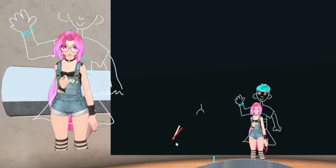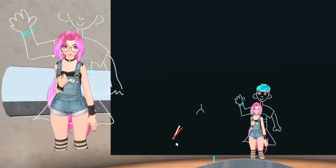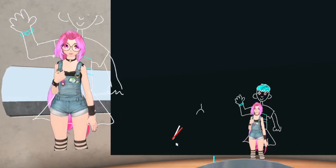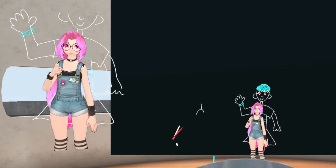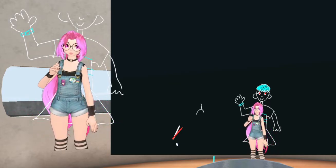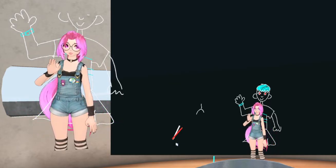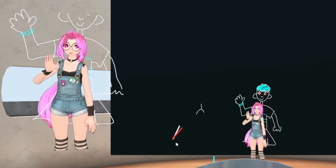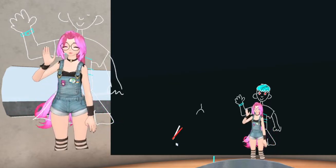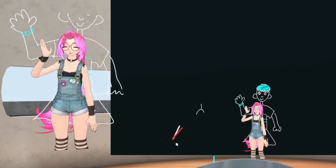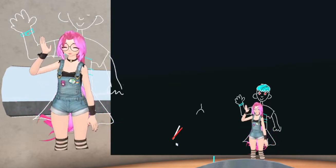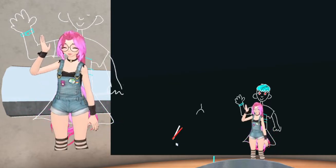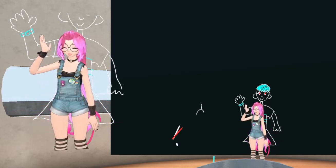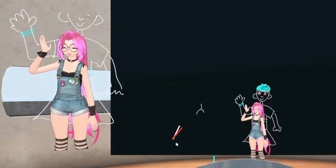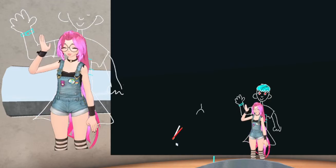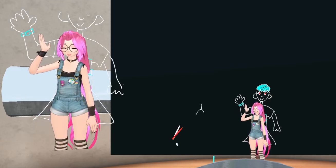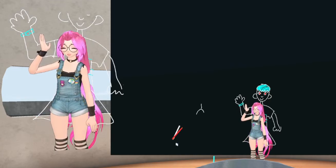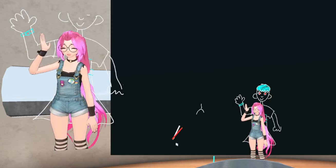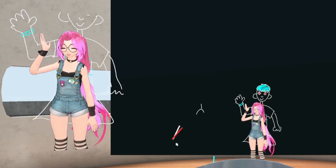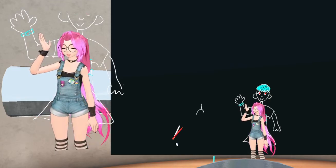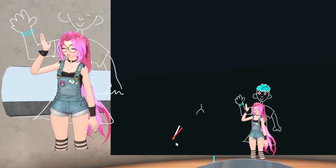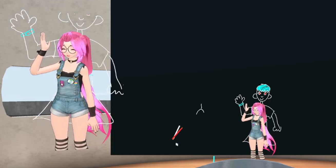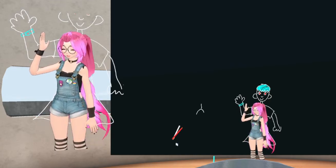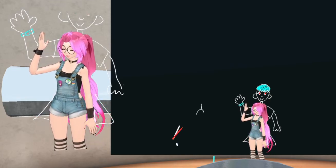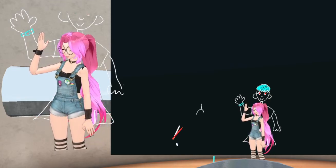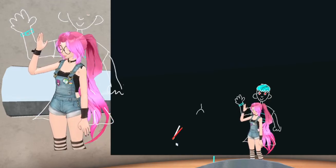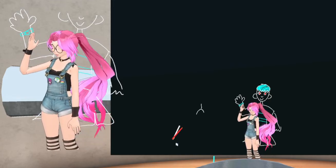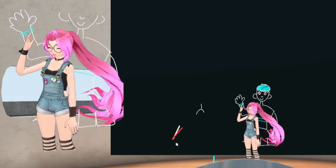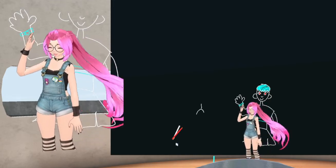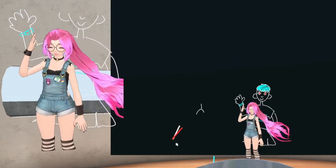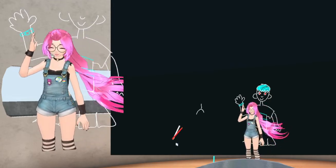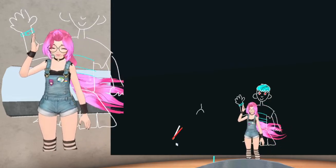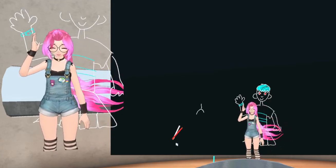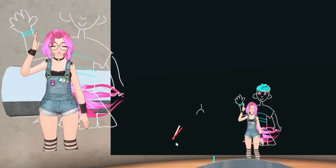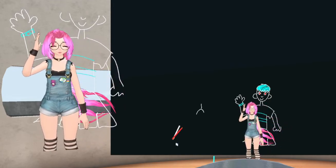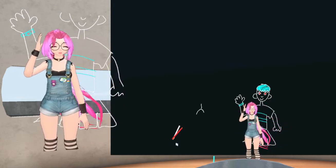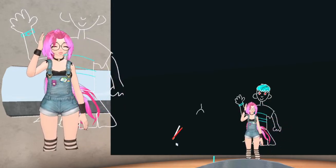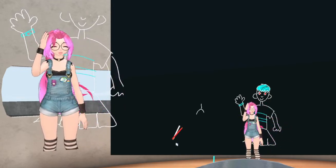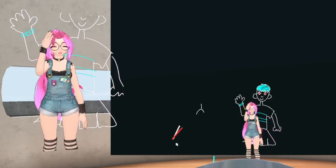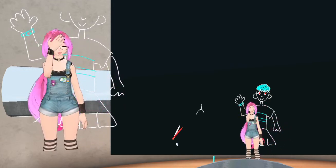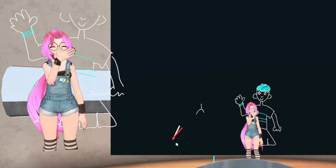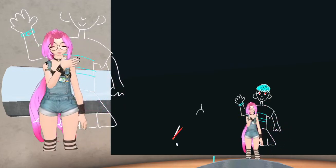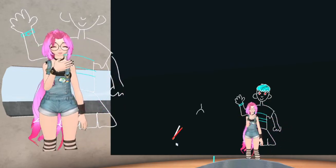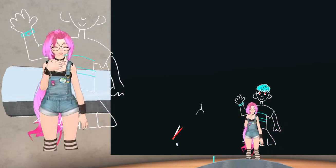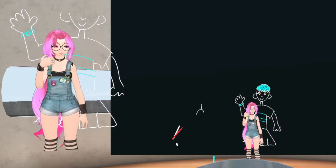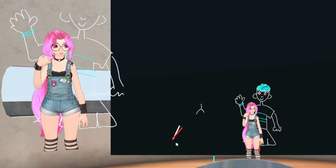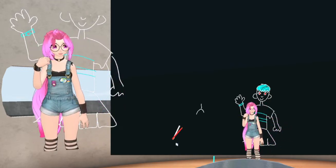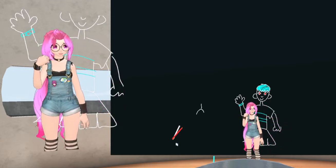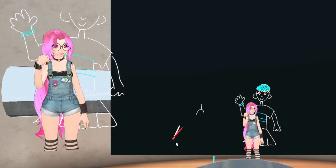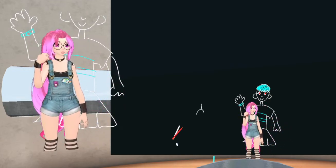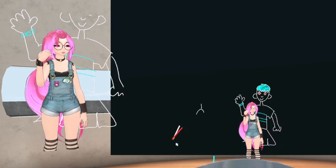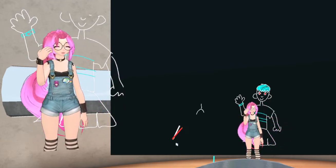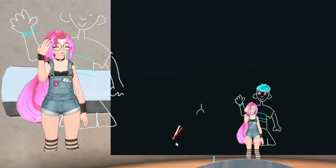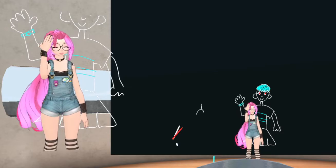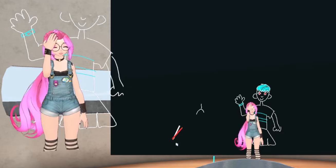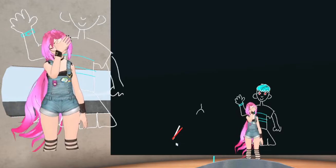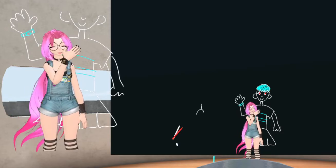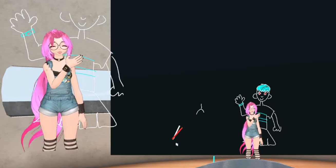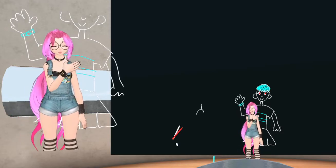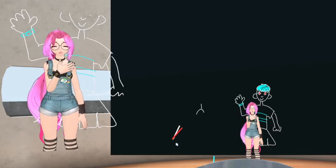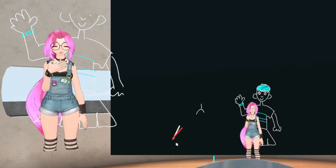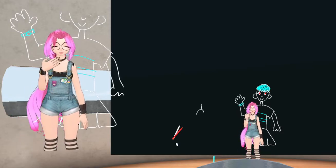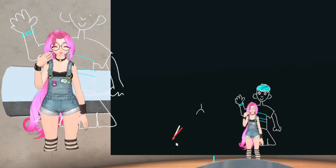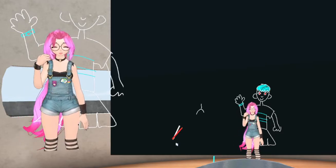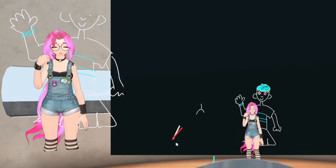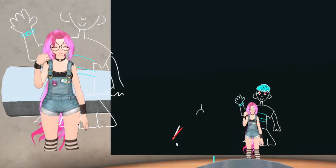means trans. And a good way to remember this sign. I feel like I'm repeating myself from the film. This is how you sign. This is how you